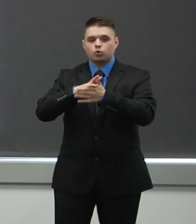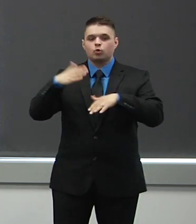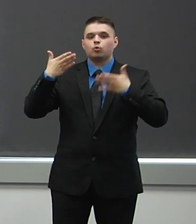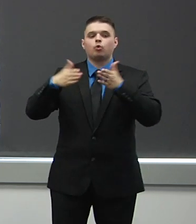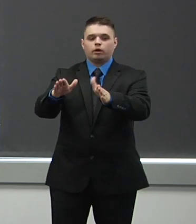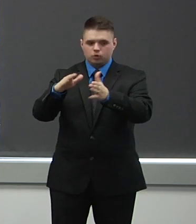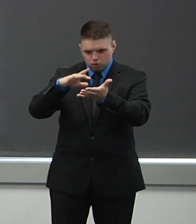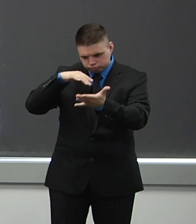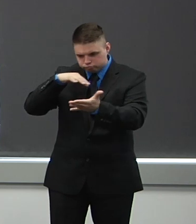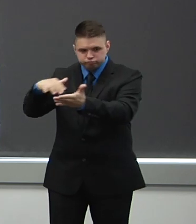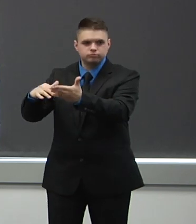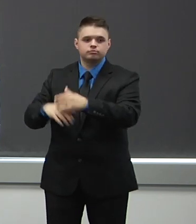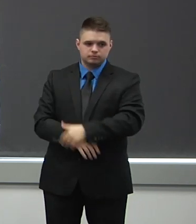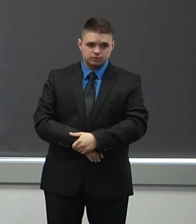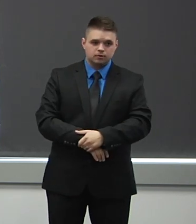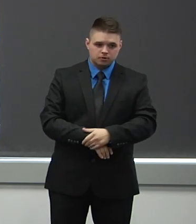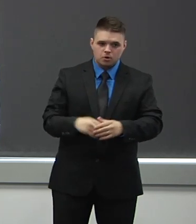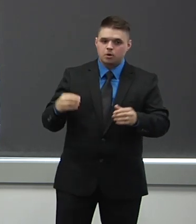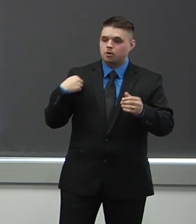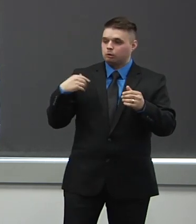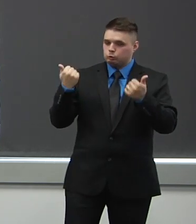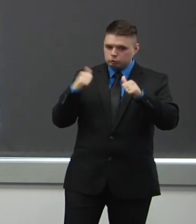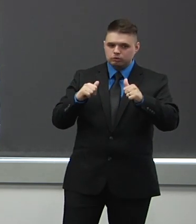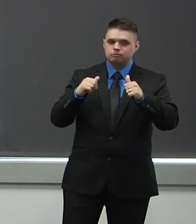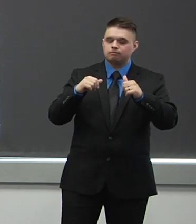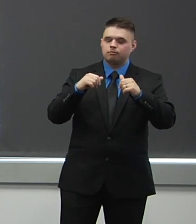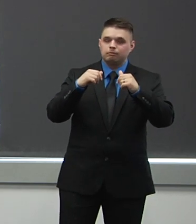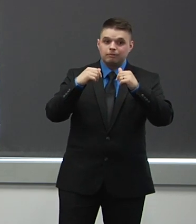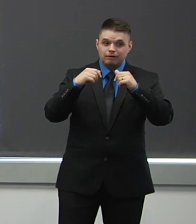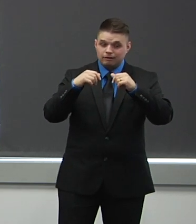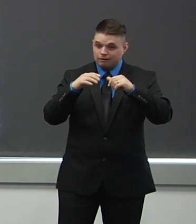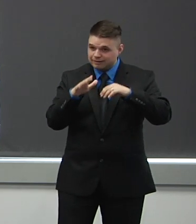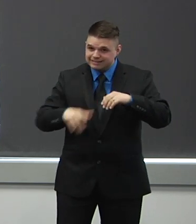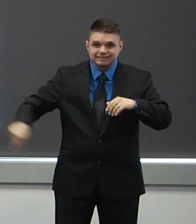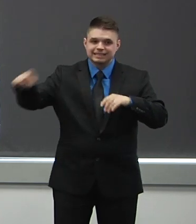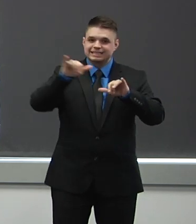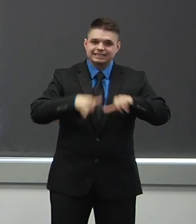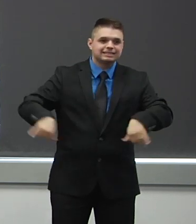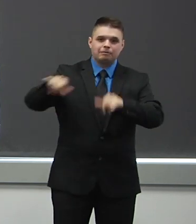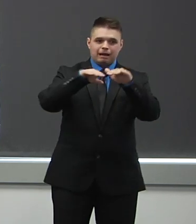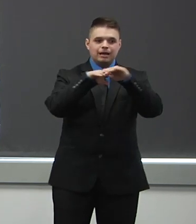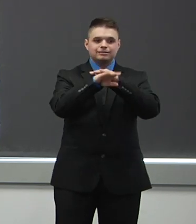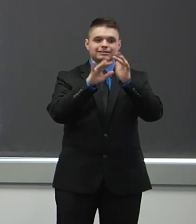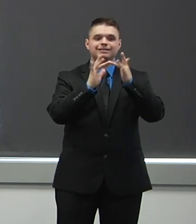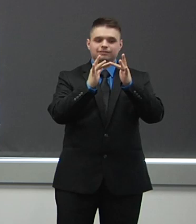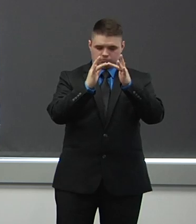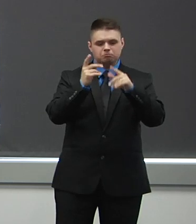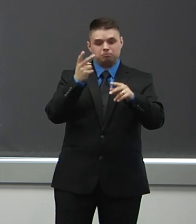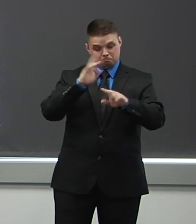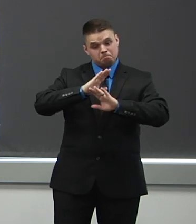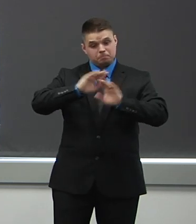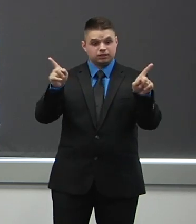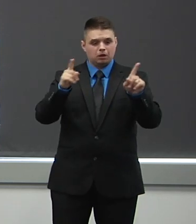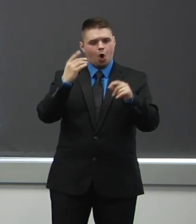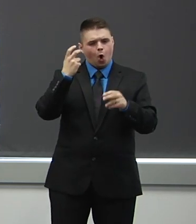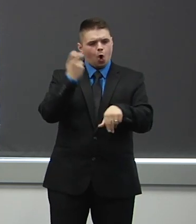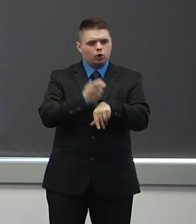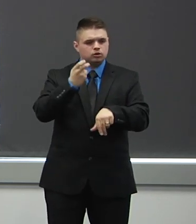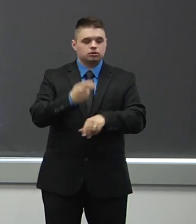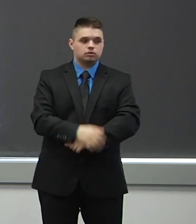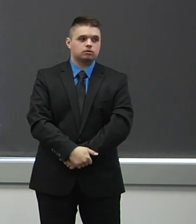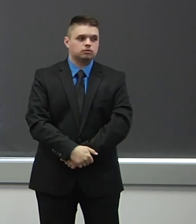make it much more universally accessible in communities around the state. All